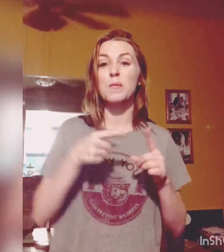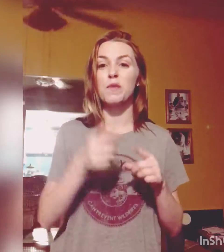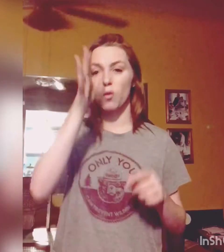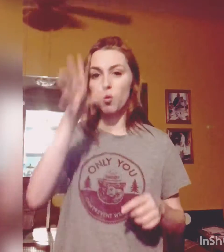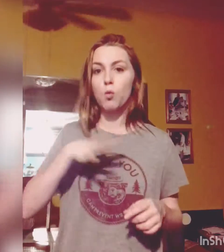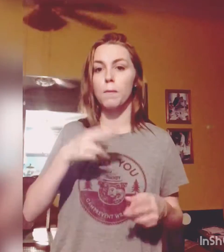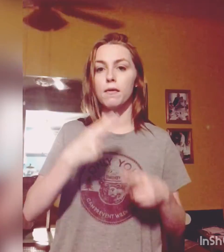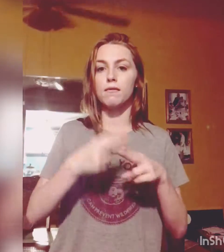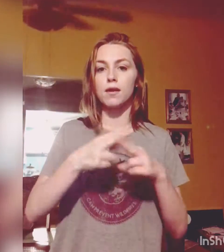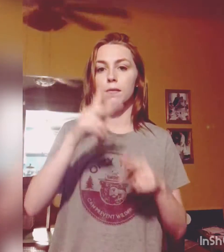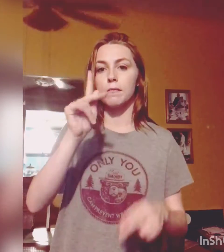I know you do it.